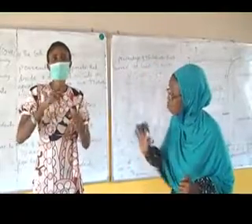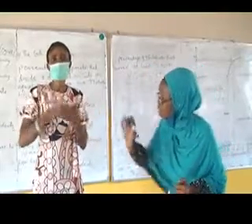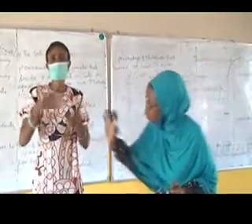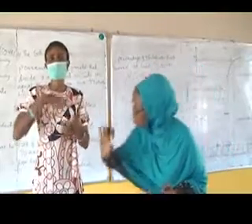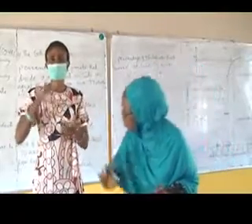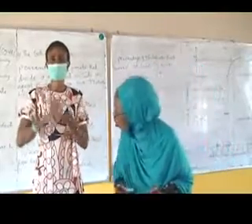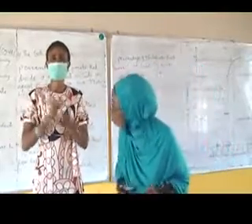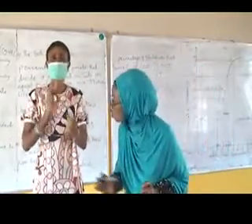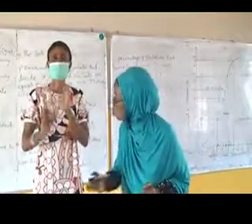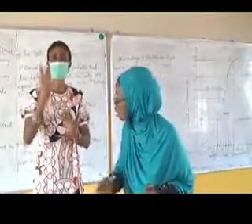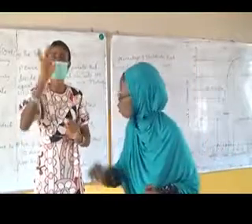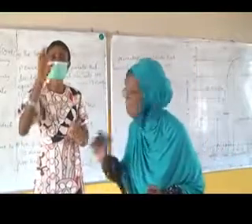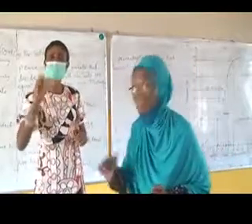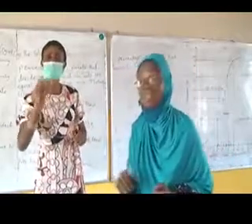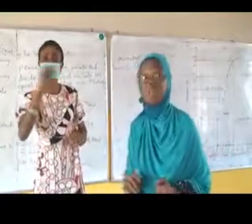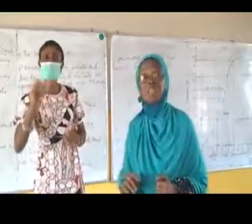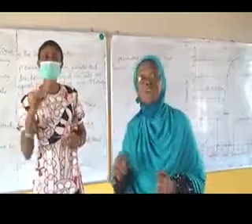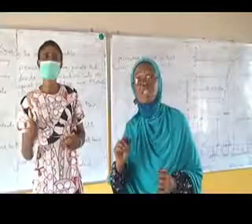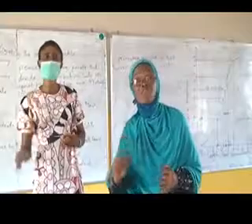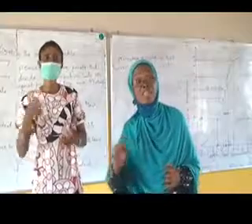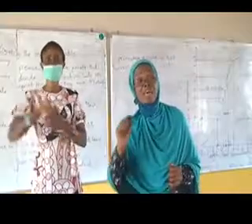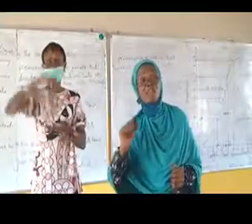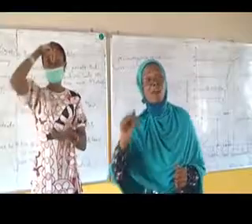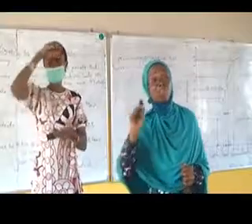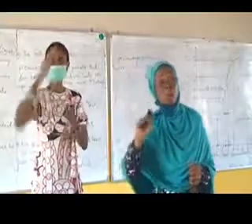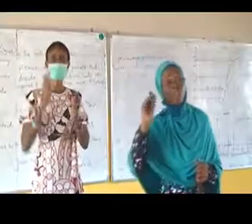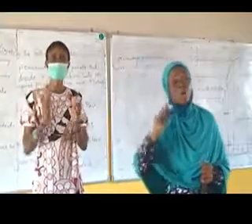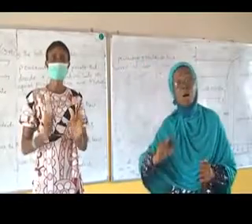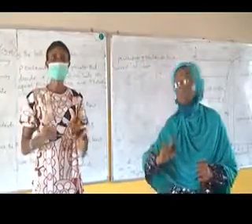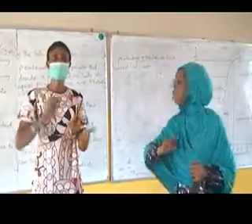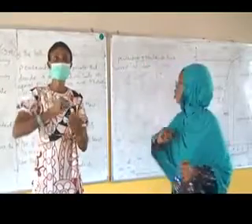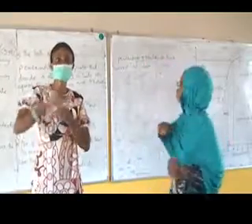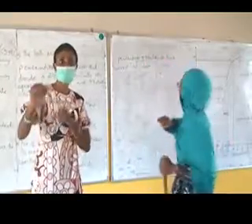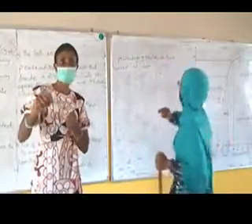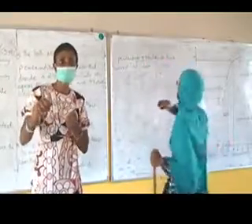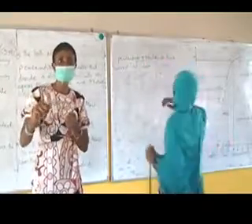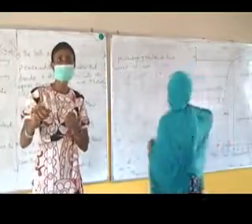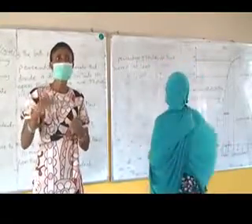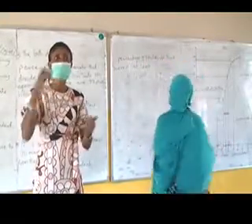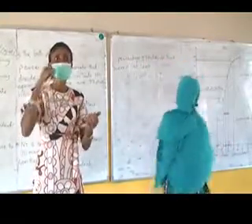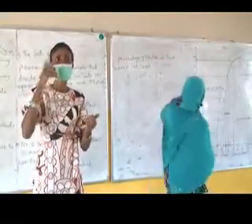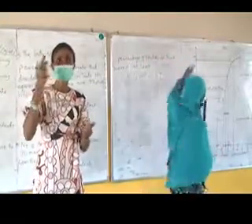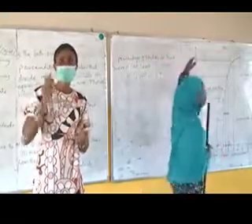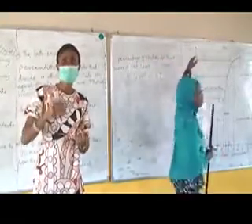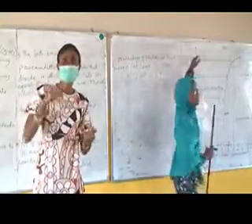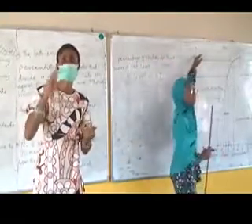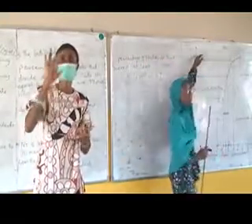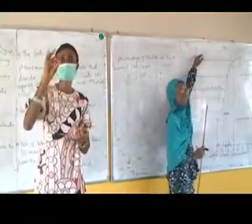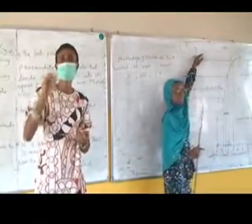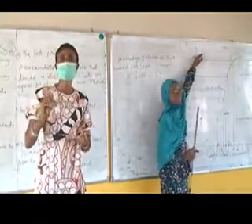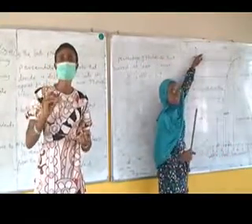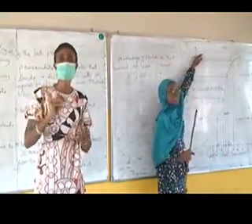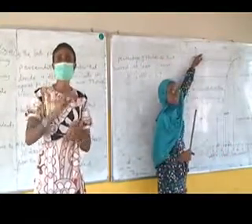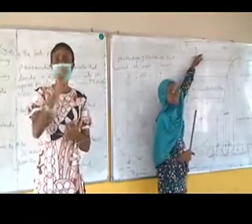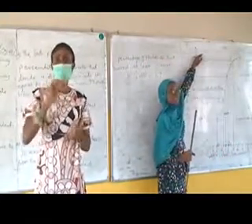80%, if 80% of the students pass, the 80% we are talking about is from the Asuss